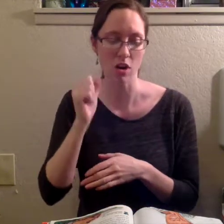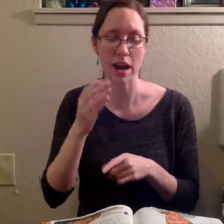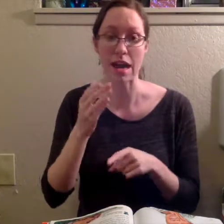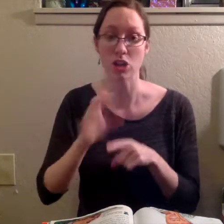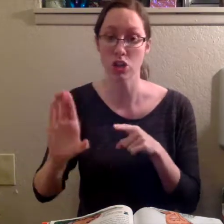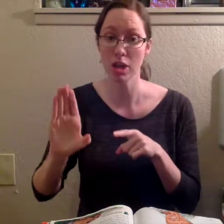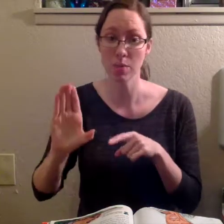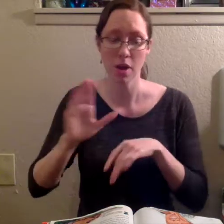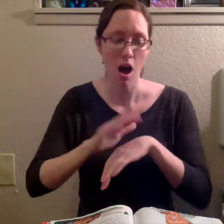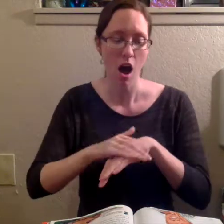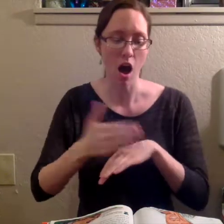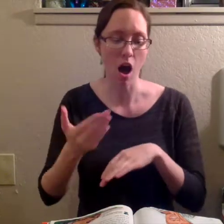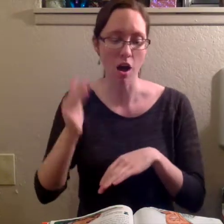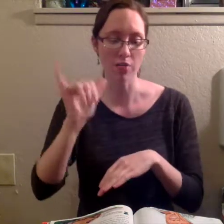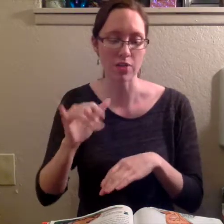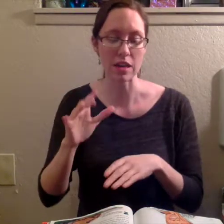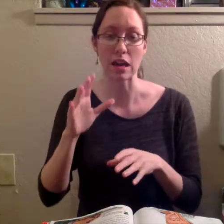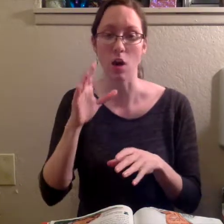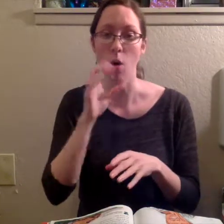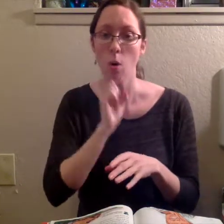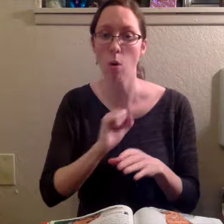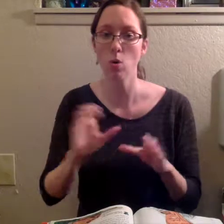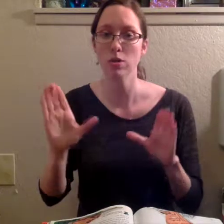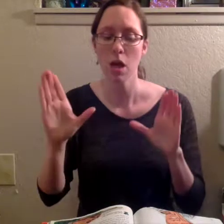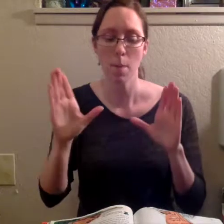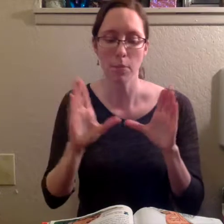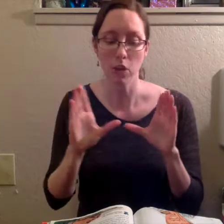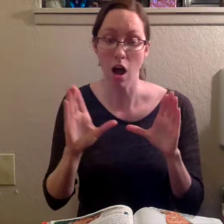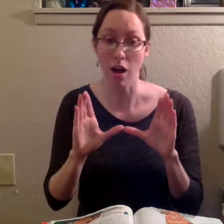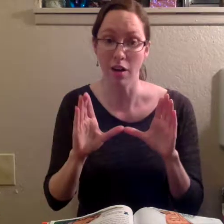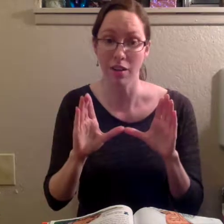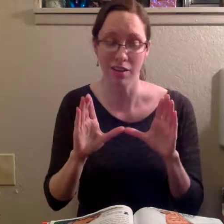a chip off the old block."